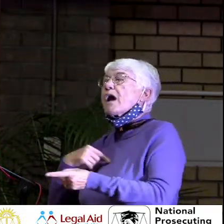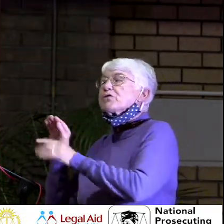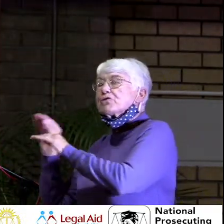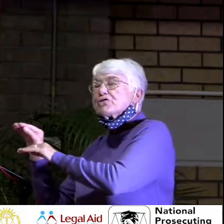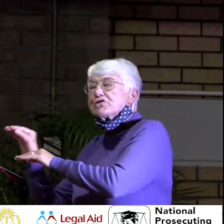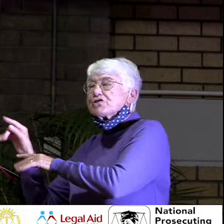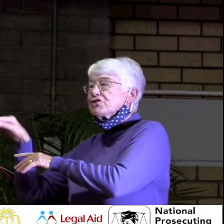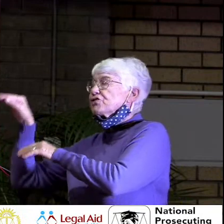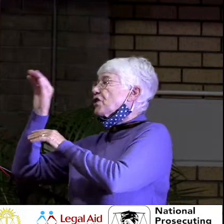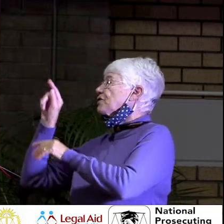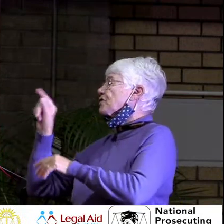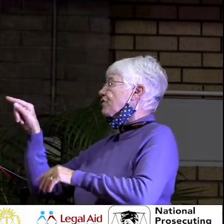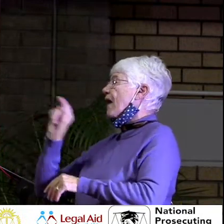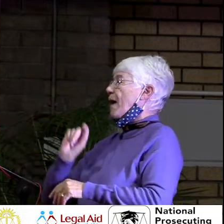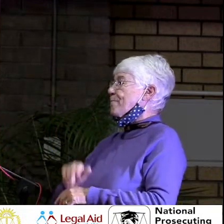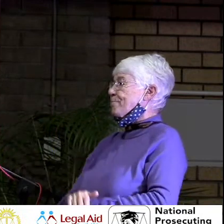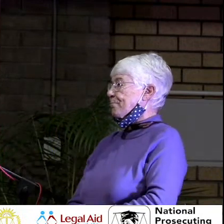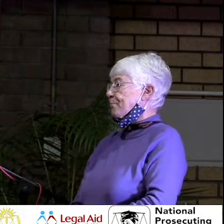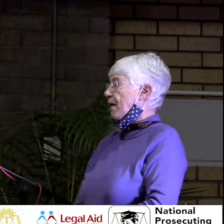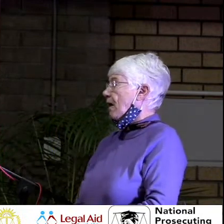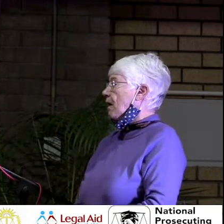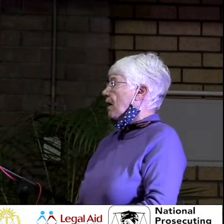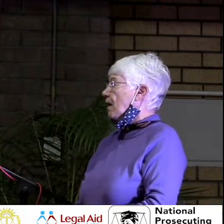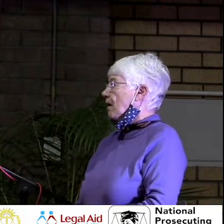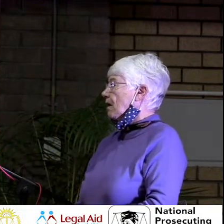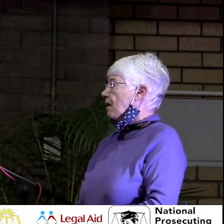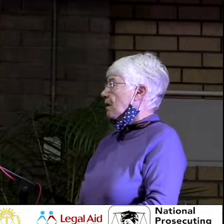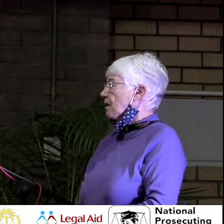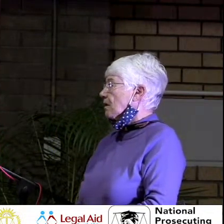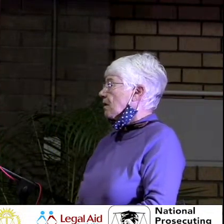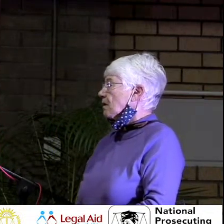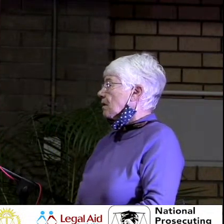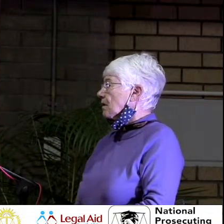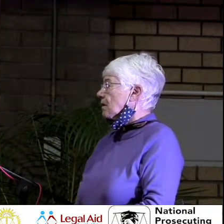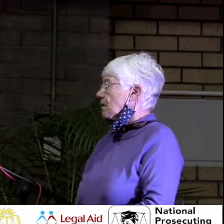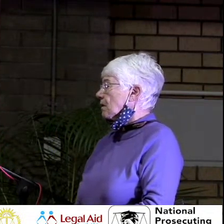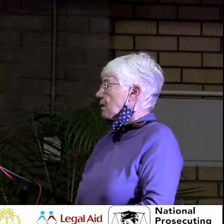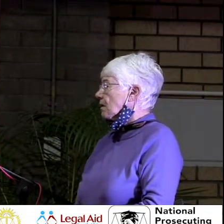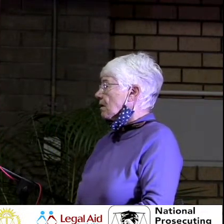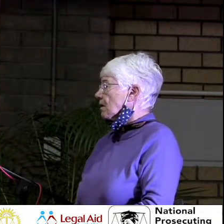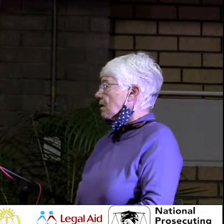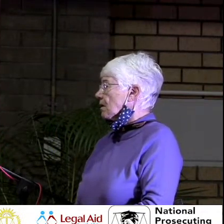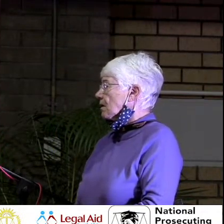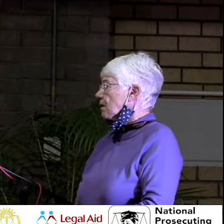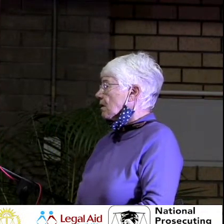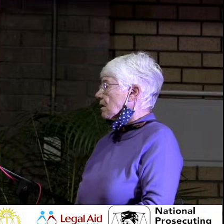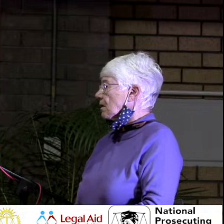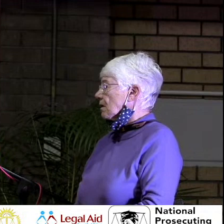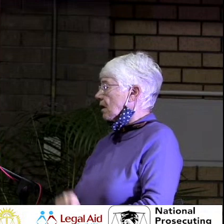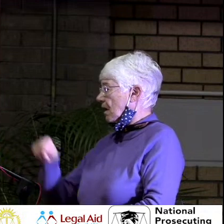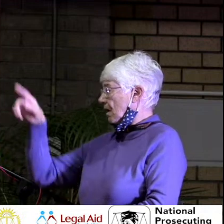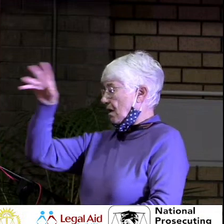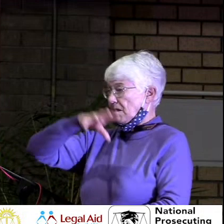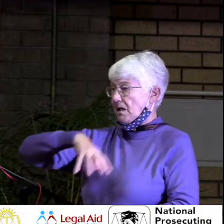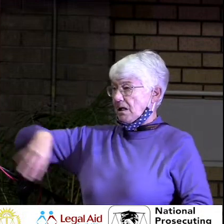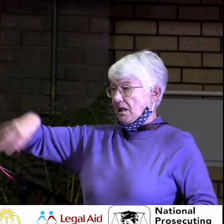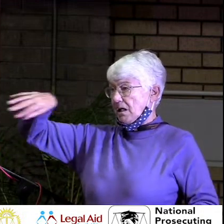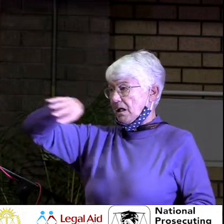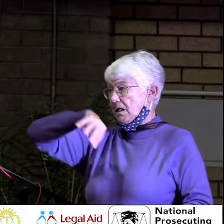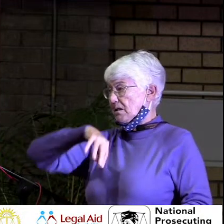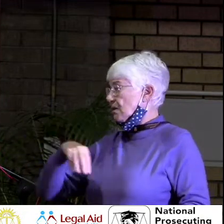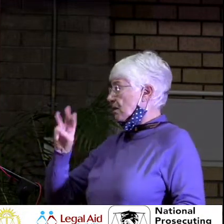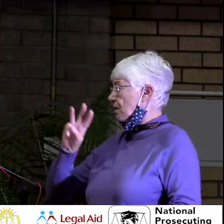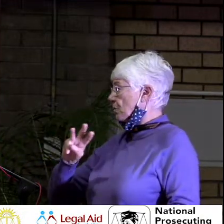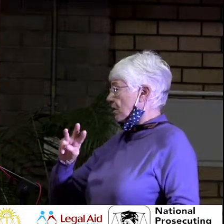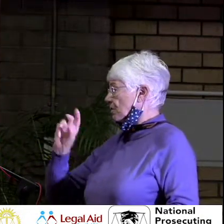province, region. In our cases, correctional services, we talk about the regions, but in the province itself, out